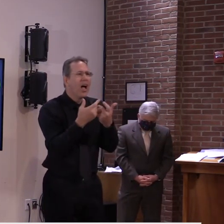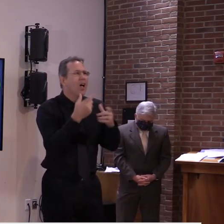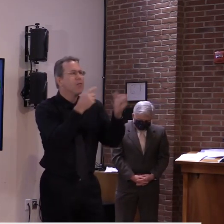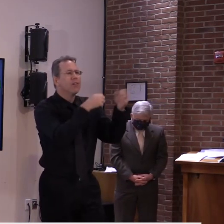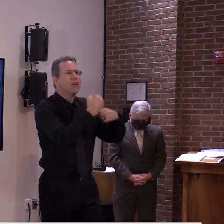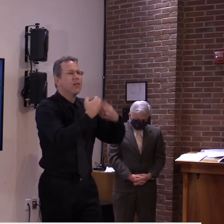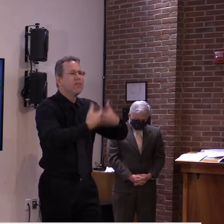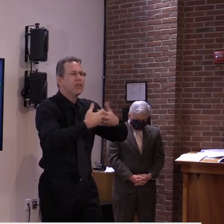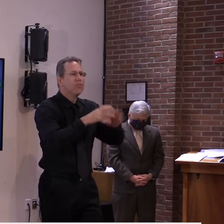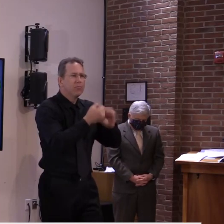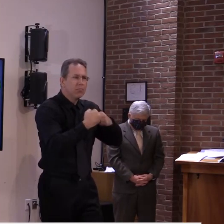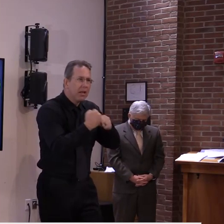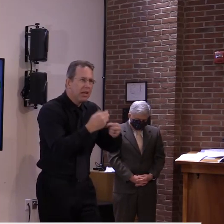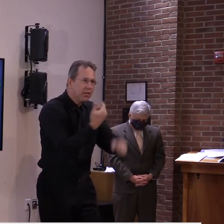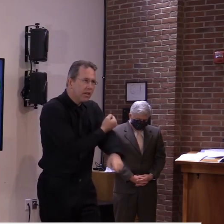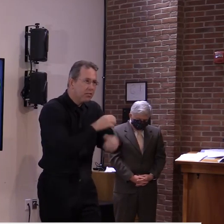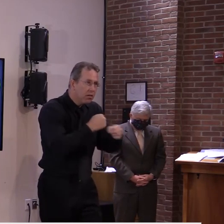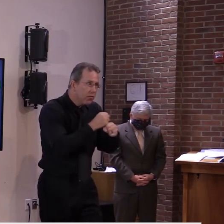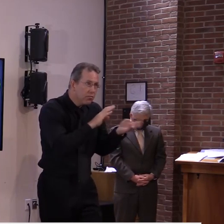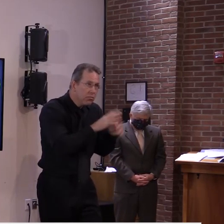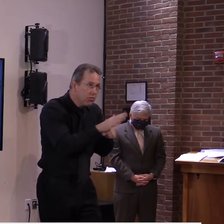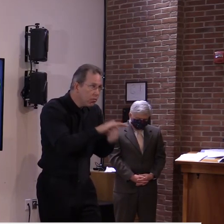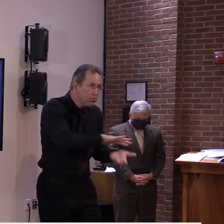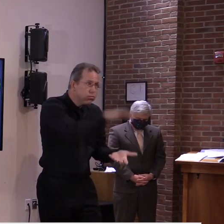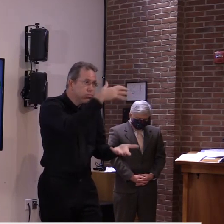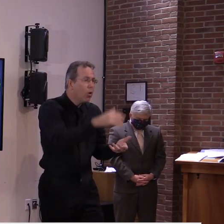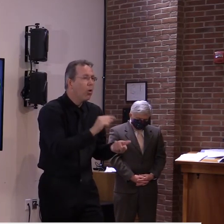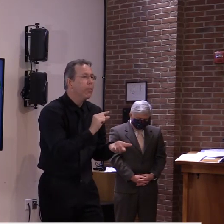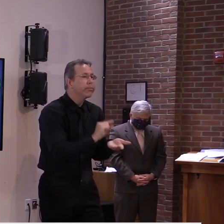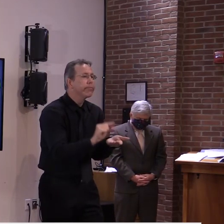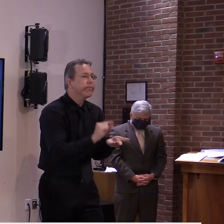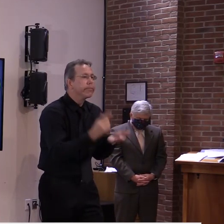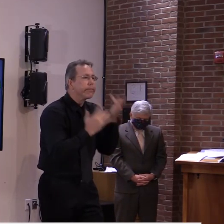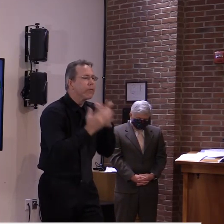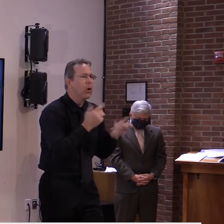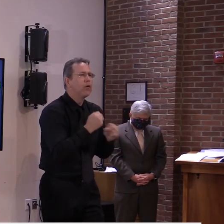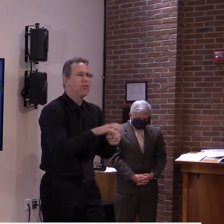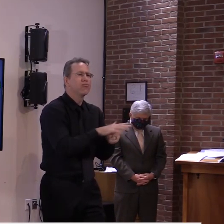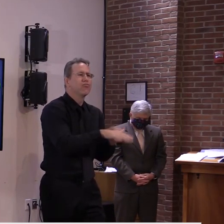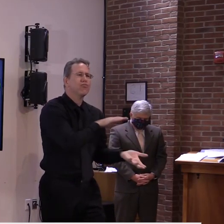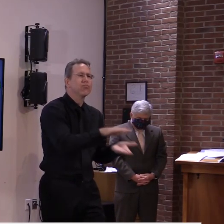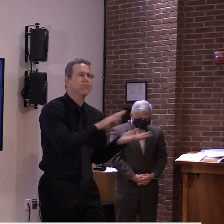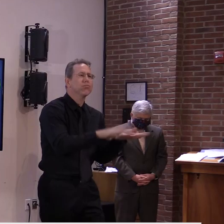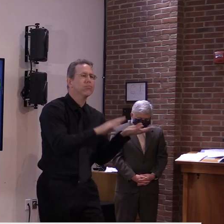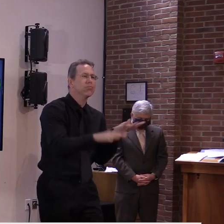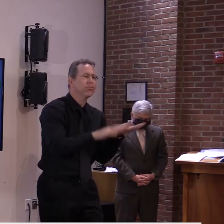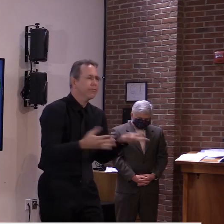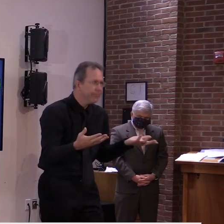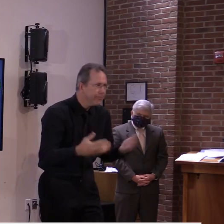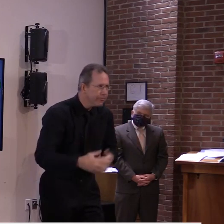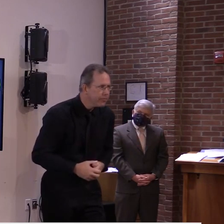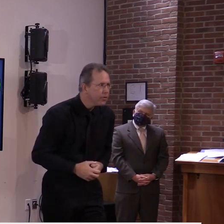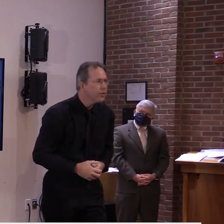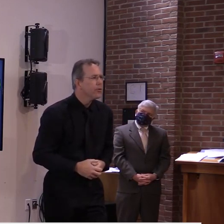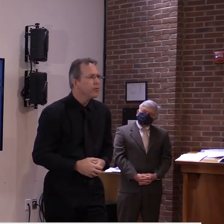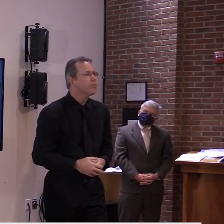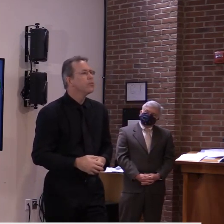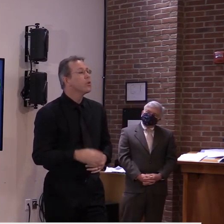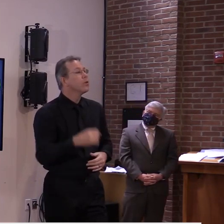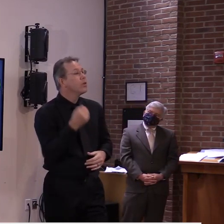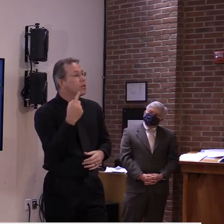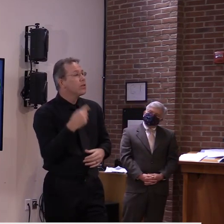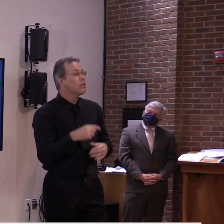the vaccines that are available. We do hope there will be more than two, and we hope that shortly after the turn of the new year,